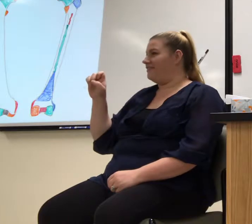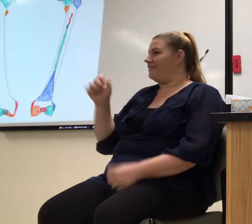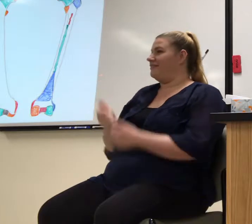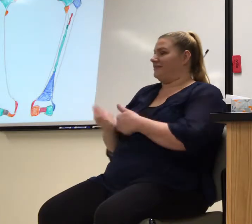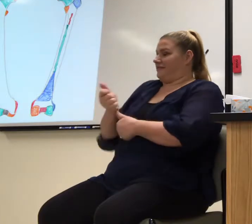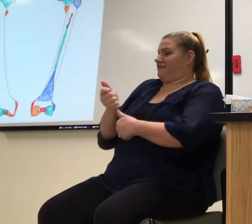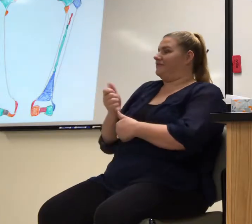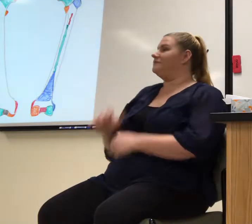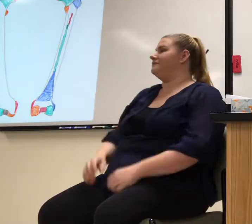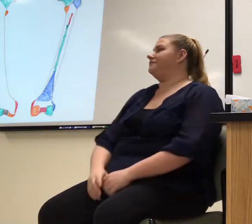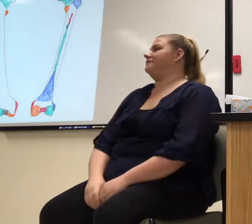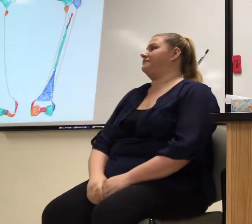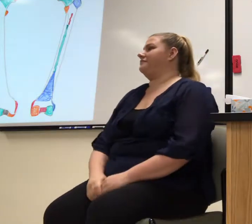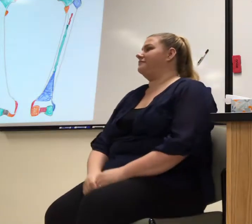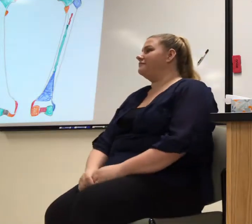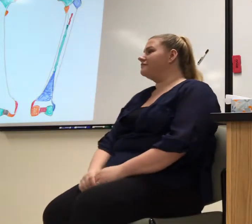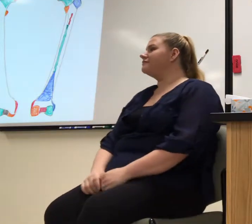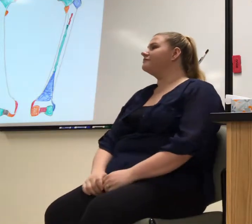Superior to